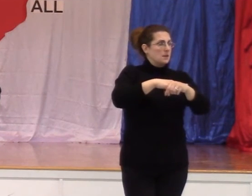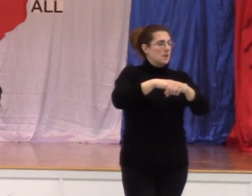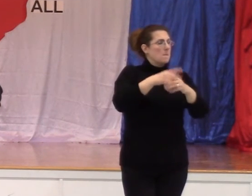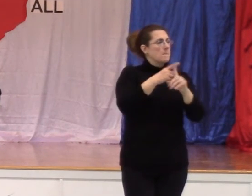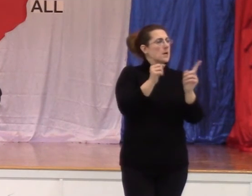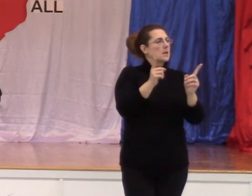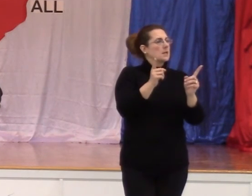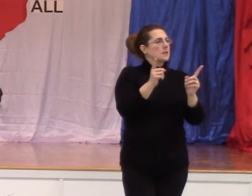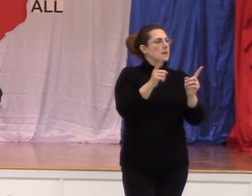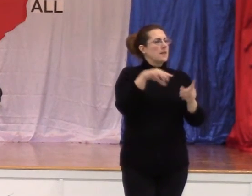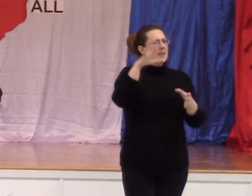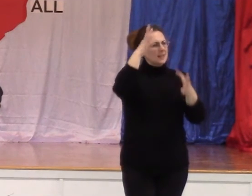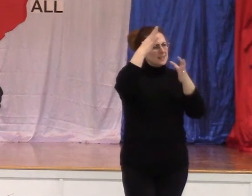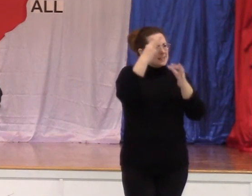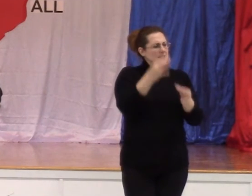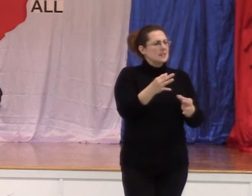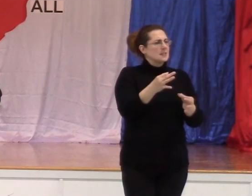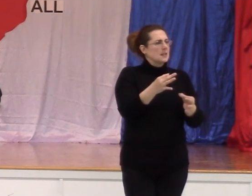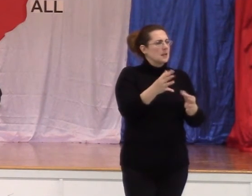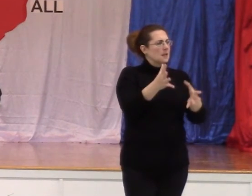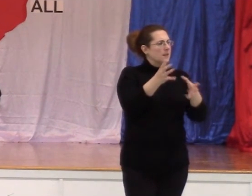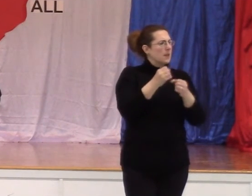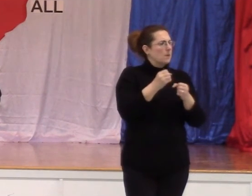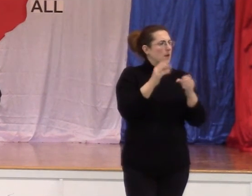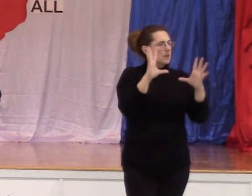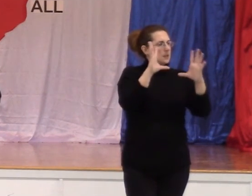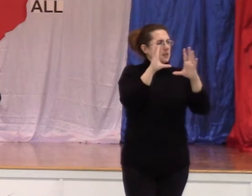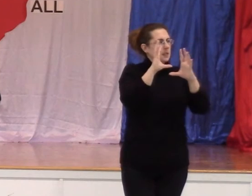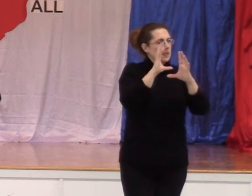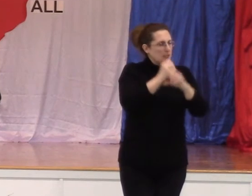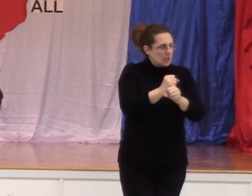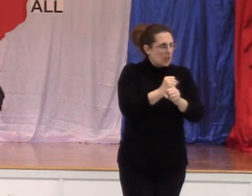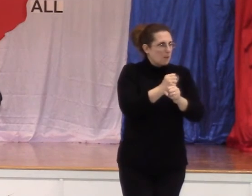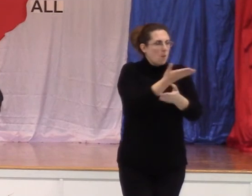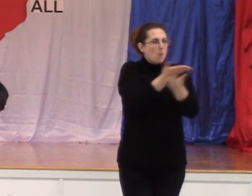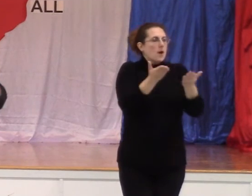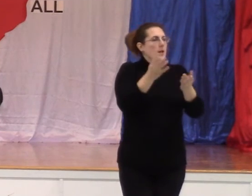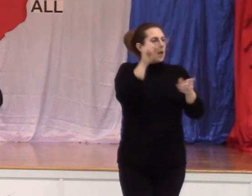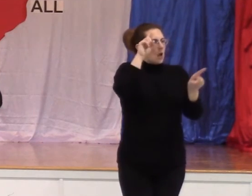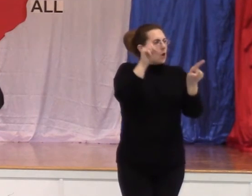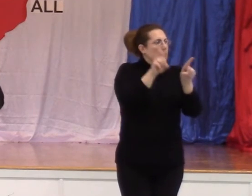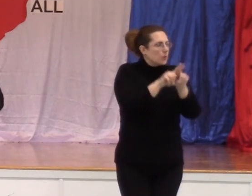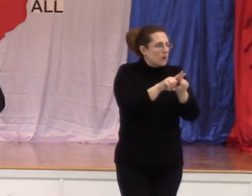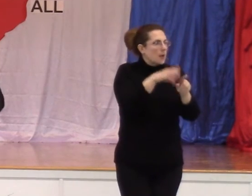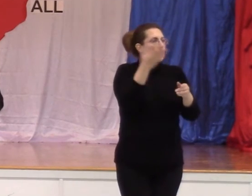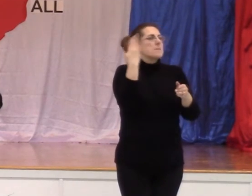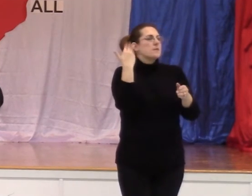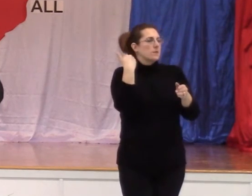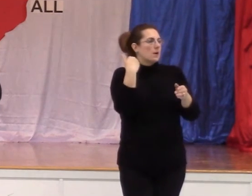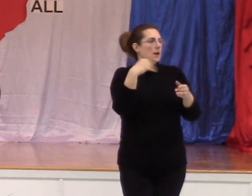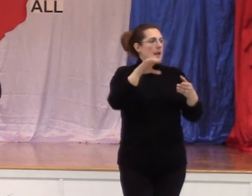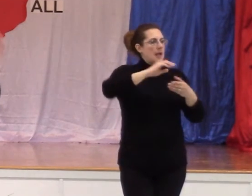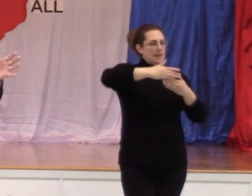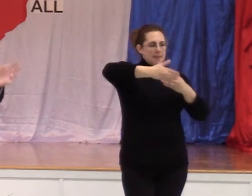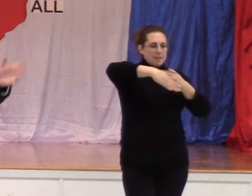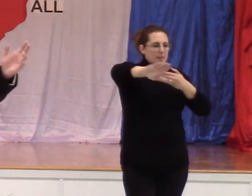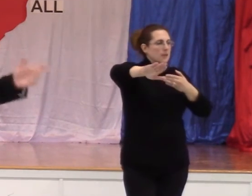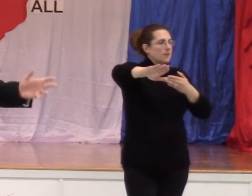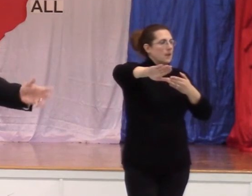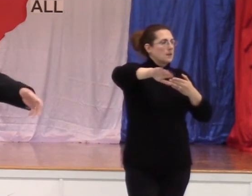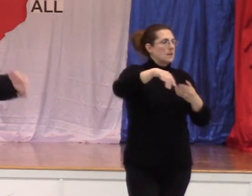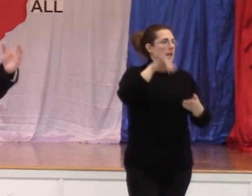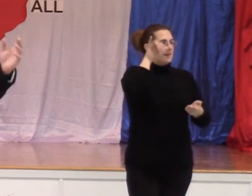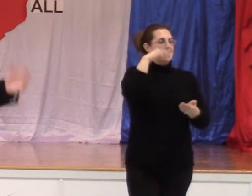forth, but they chose, because they wanted to conserve that which they agreed upon previously, they chose to exclude those, and they stuck with